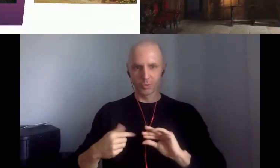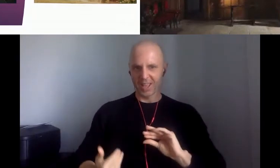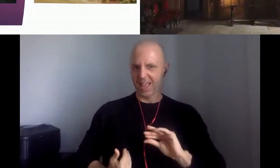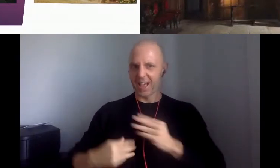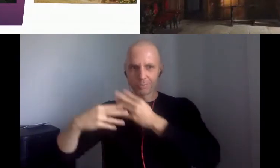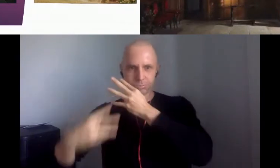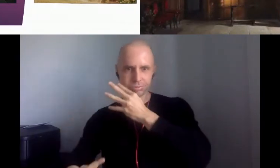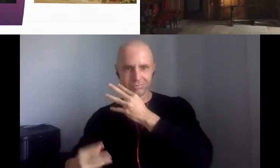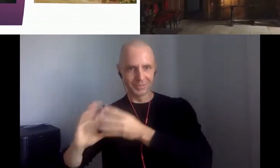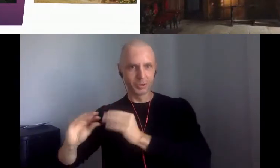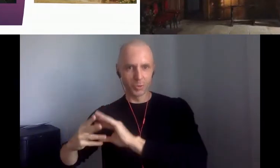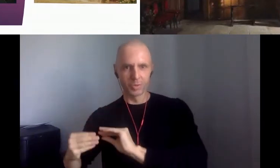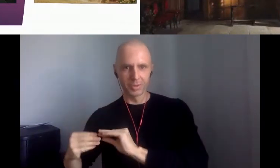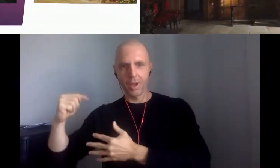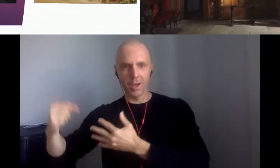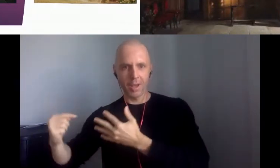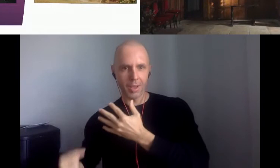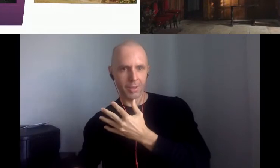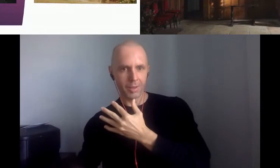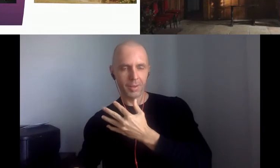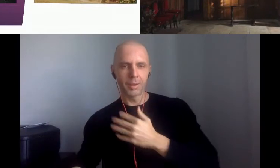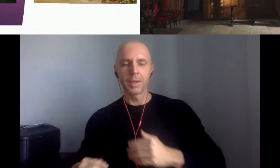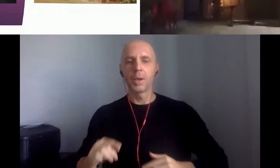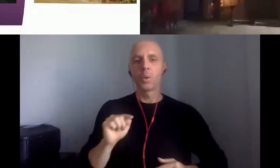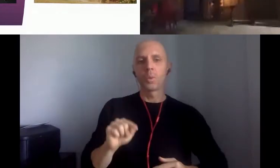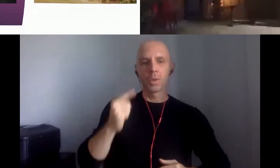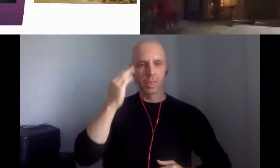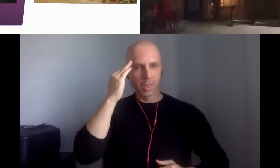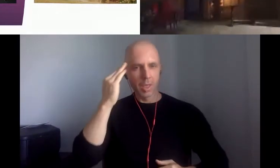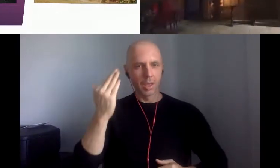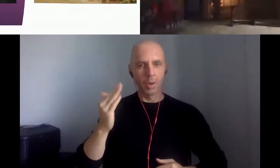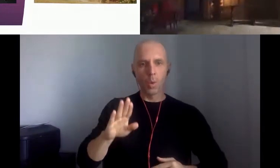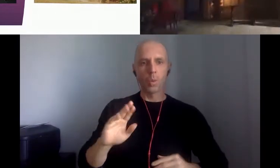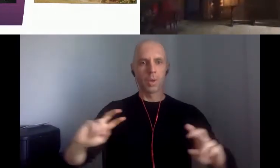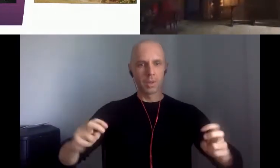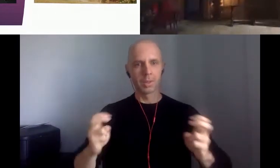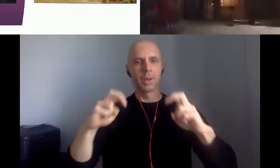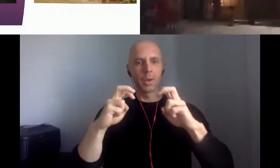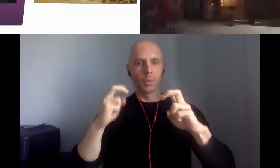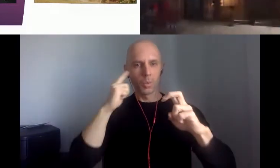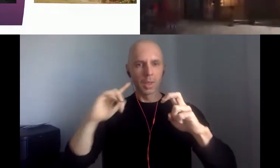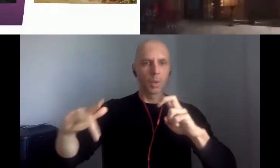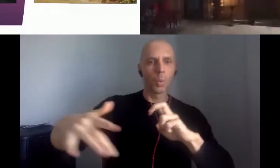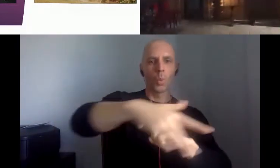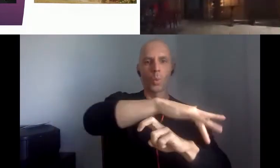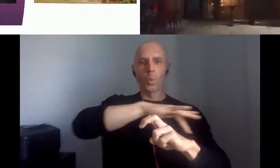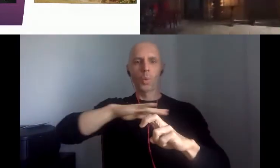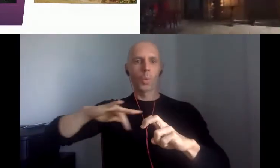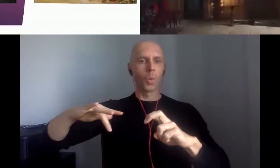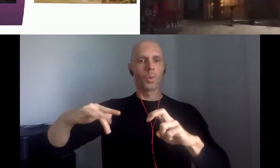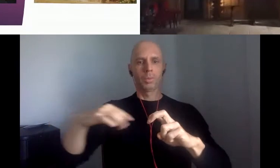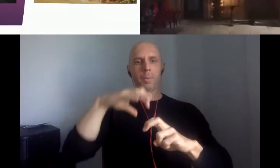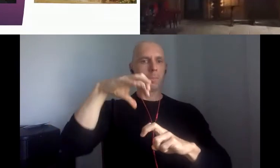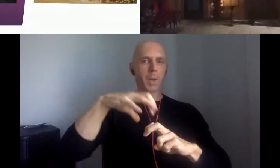been done to date. We often think of the castle as quite an isolated building because it's